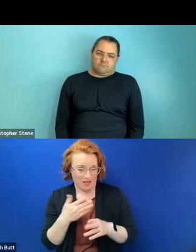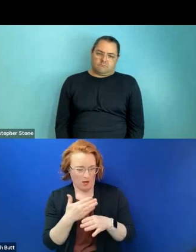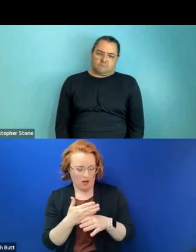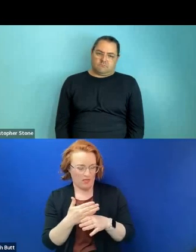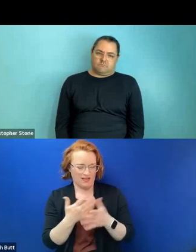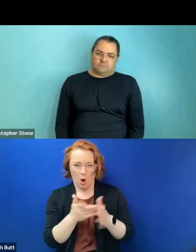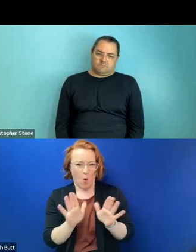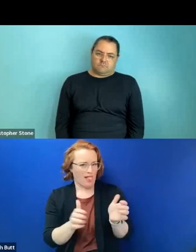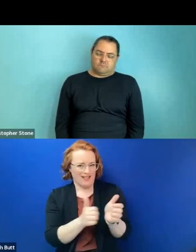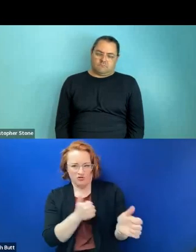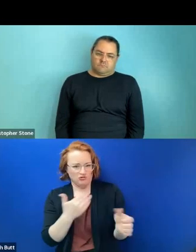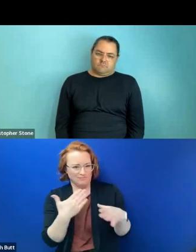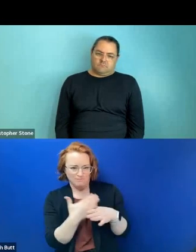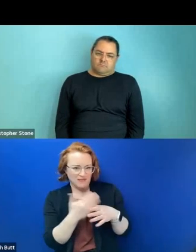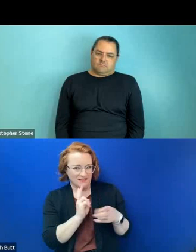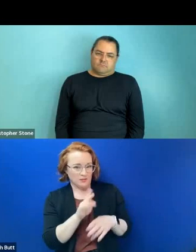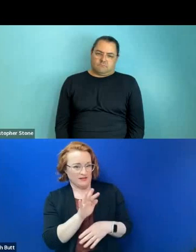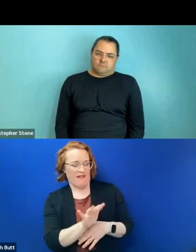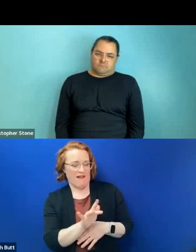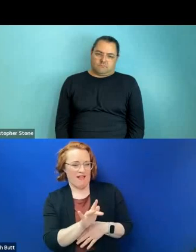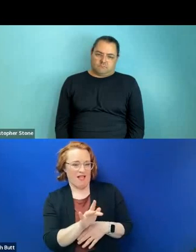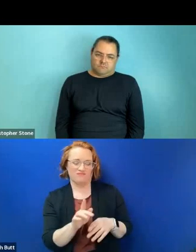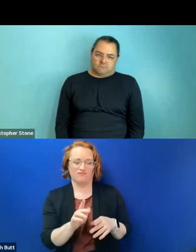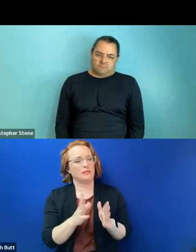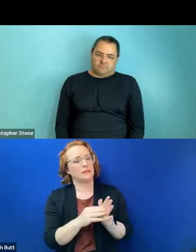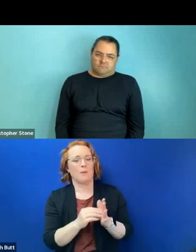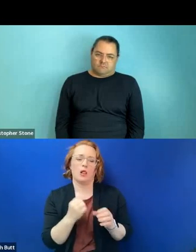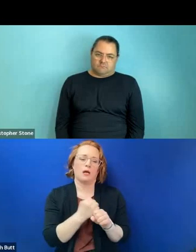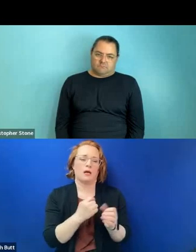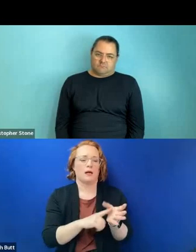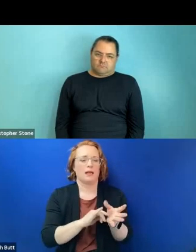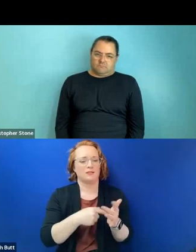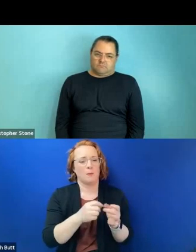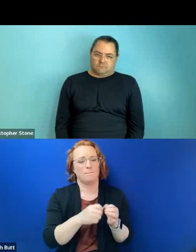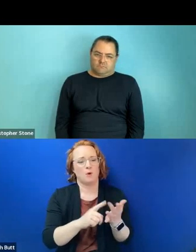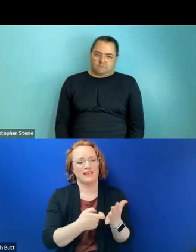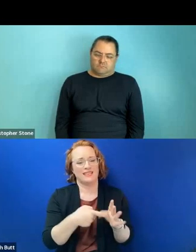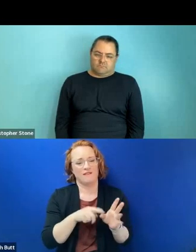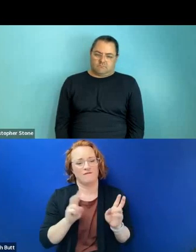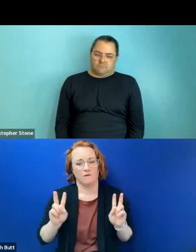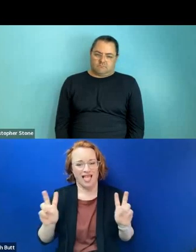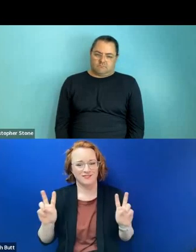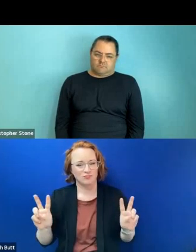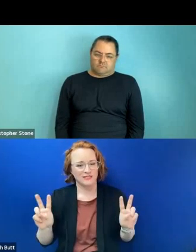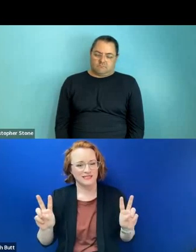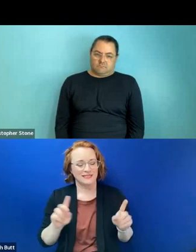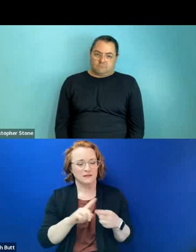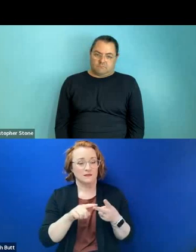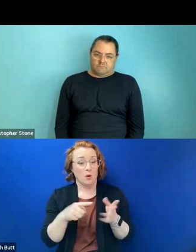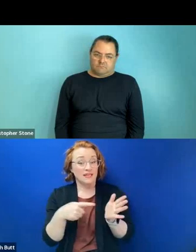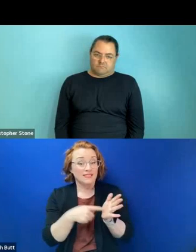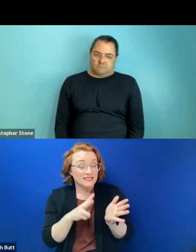whole industry around interpreters at Glastonbury, for example, interpreters on TV. which we've only